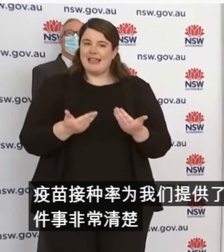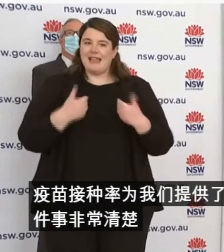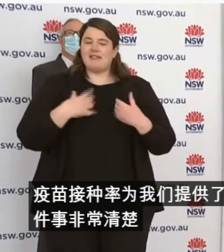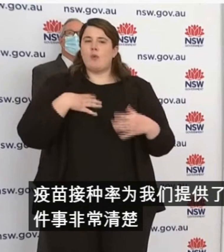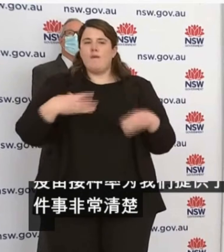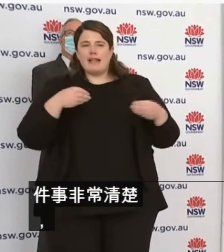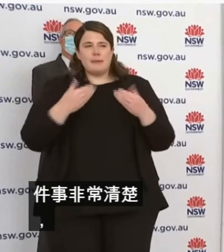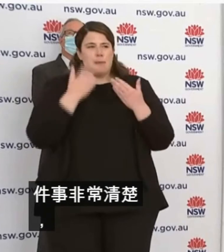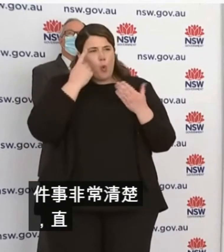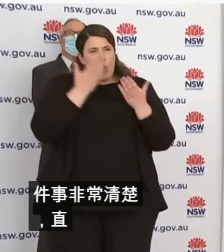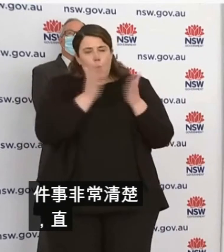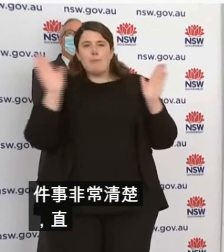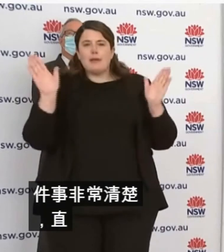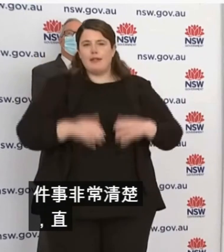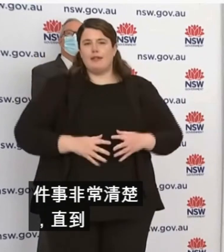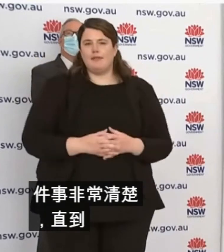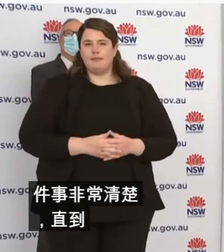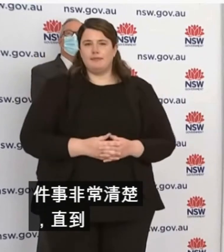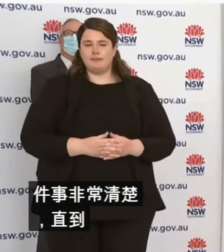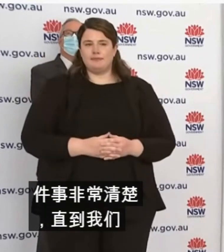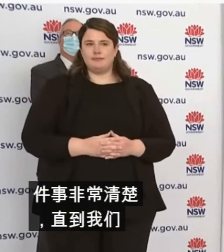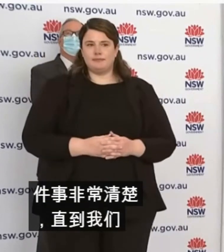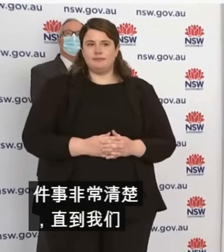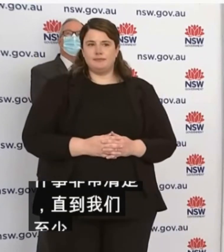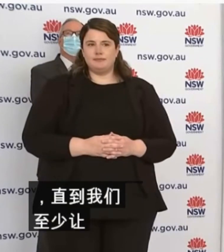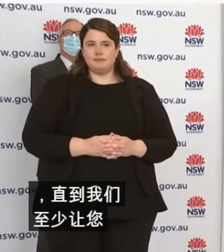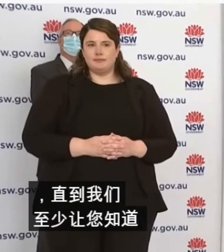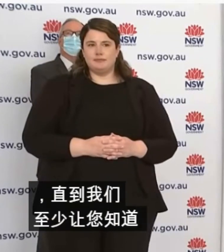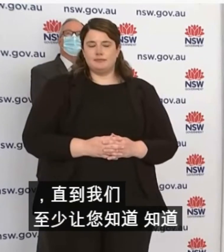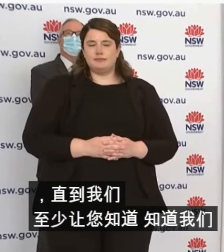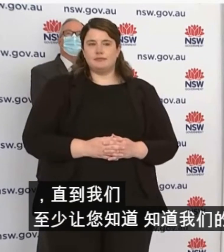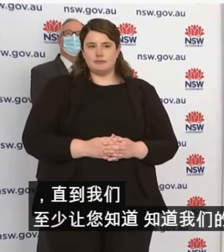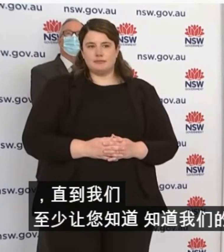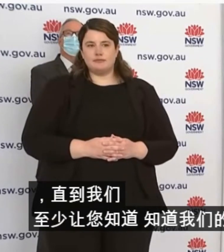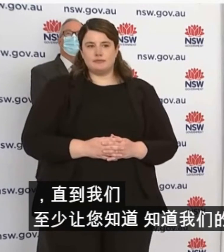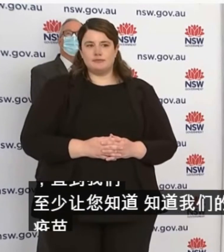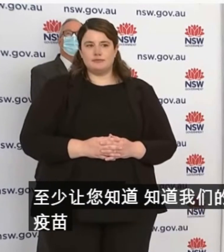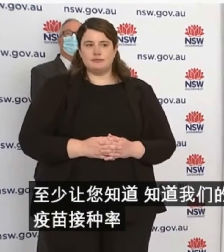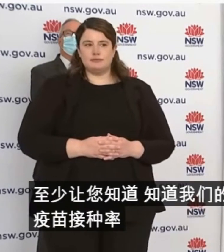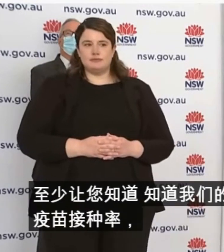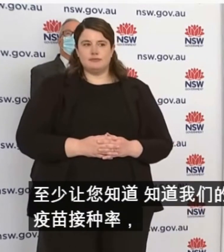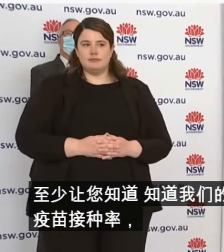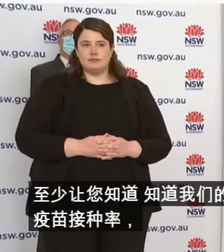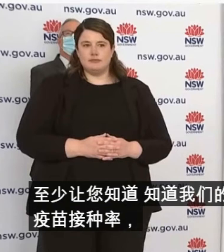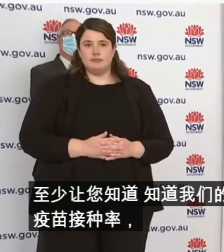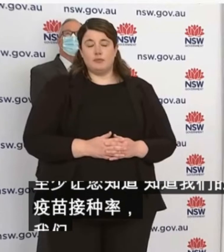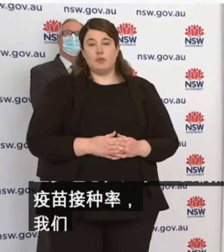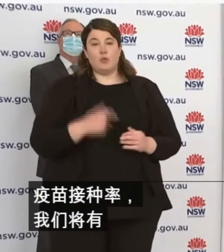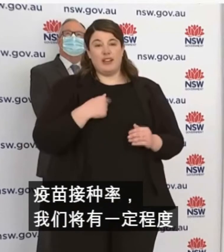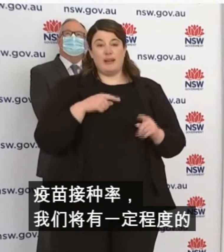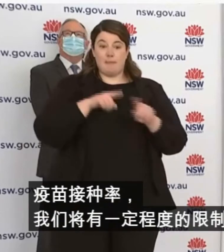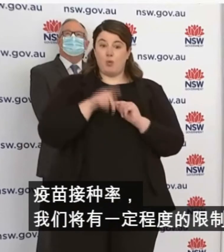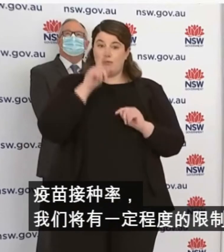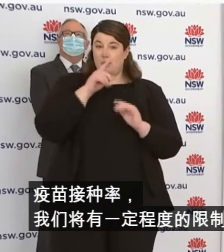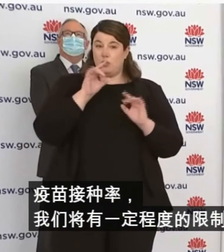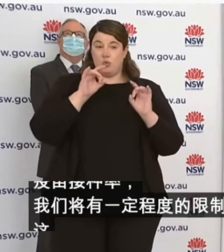clear, that until we get to at least 80% of our vaccination rates, we will have